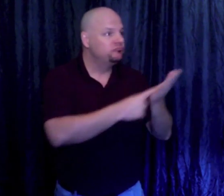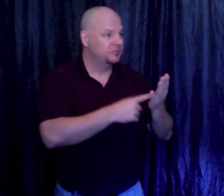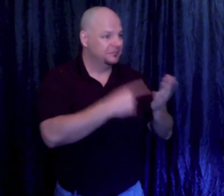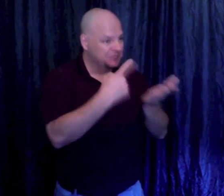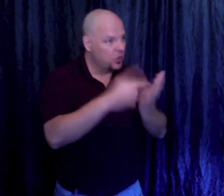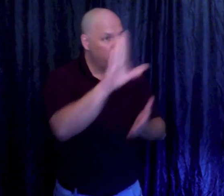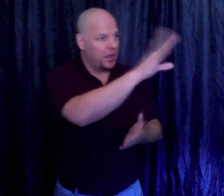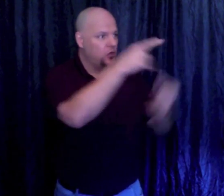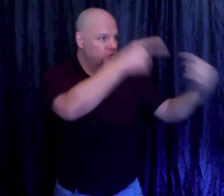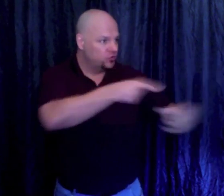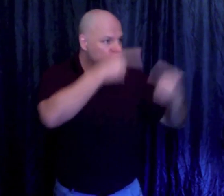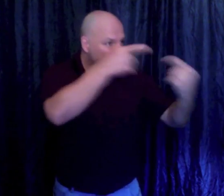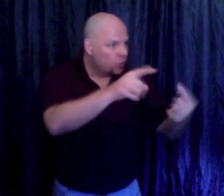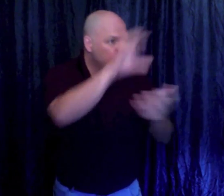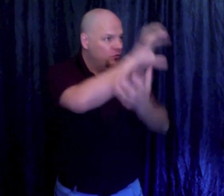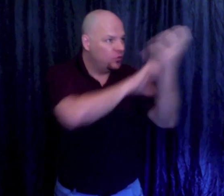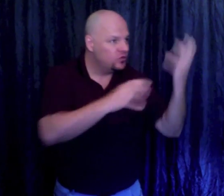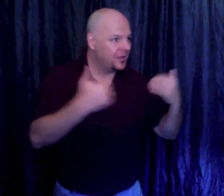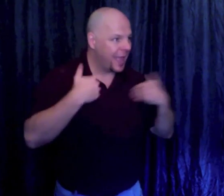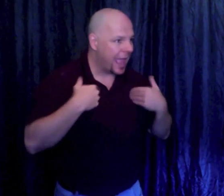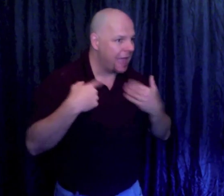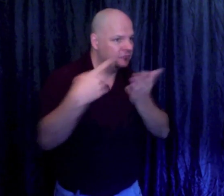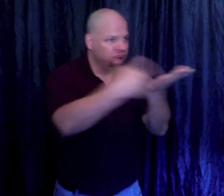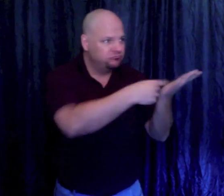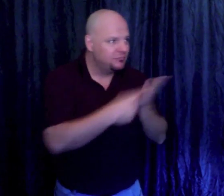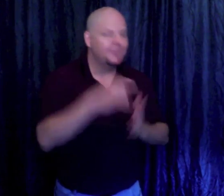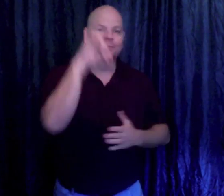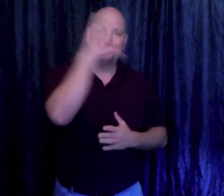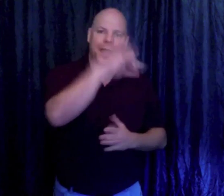they had working in the classrooms.